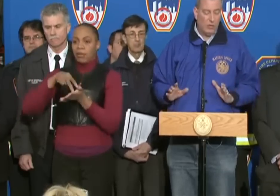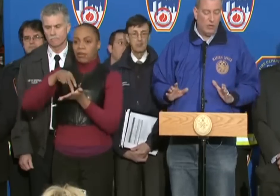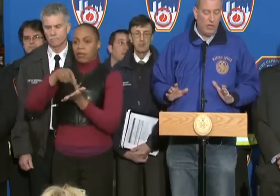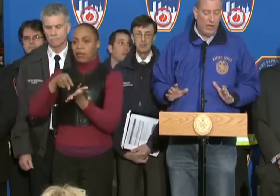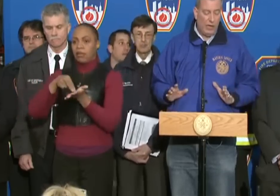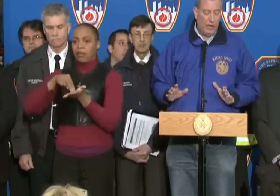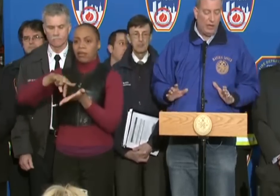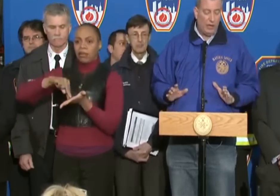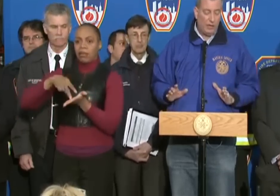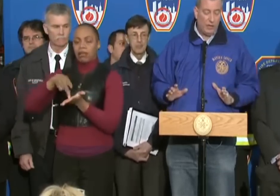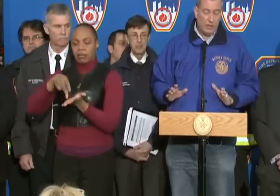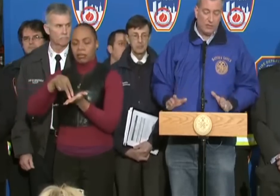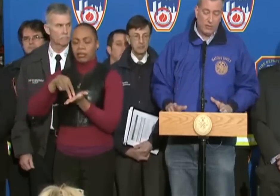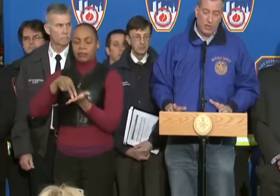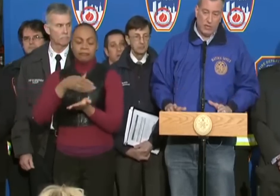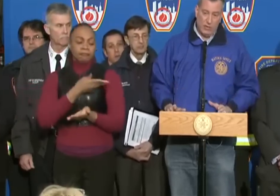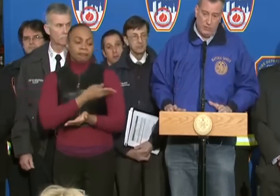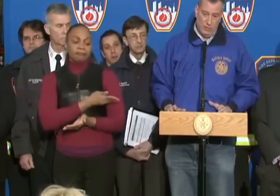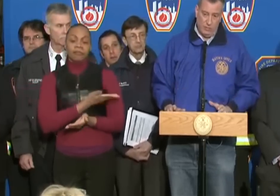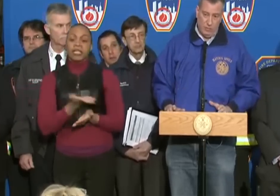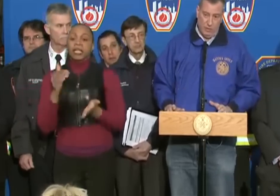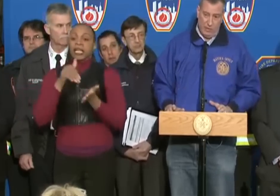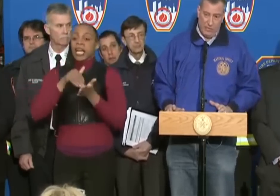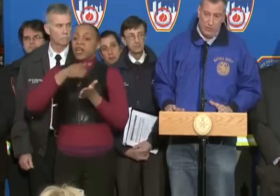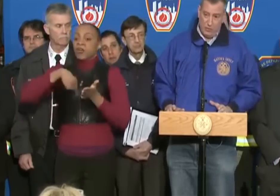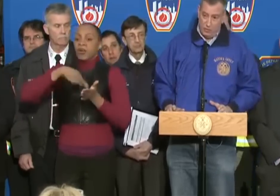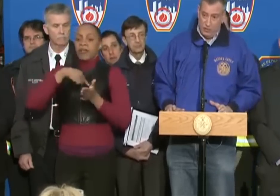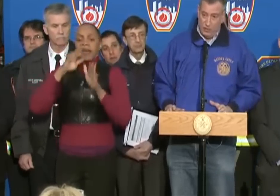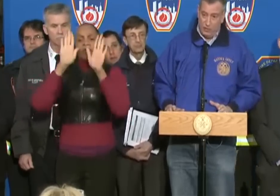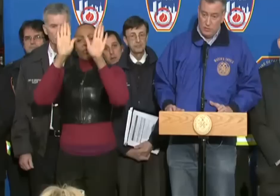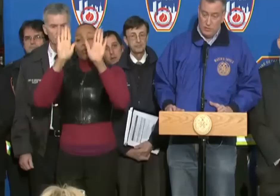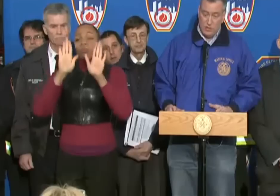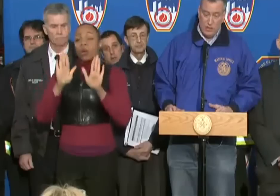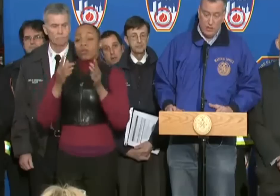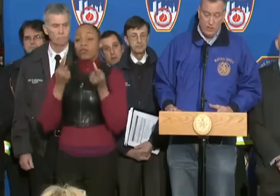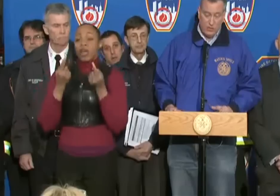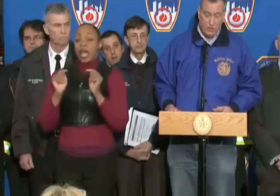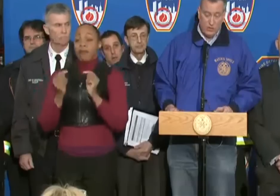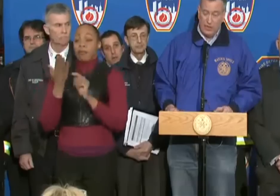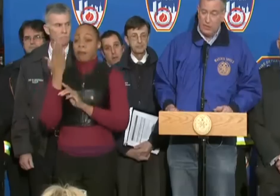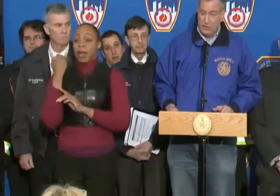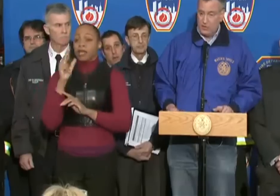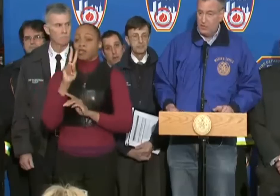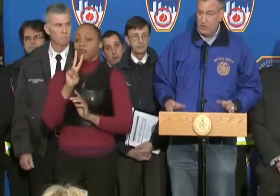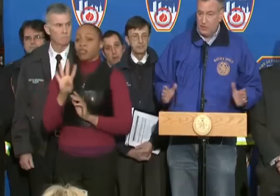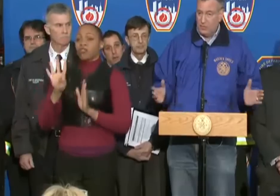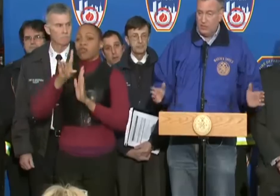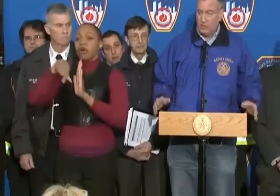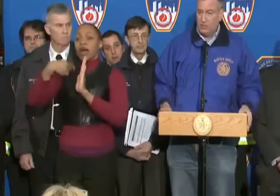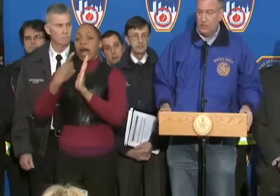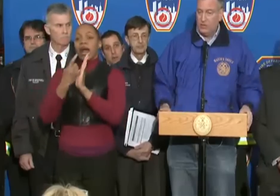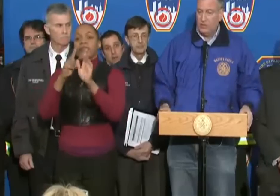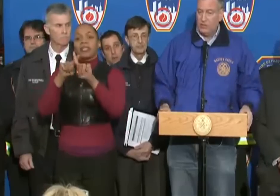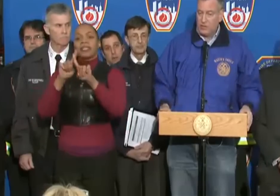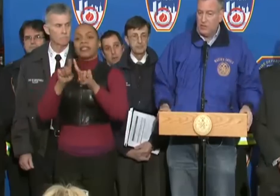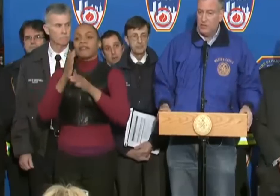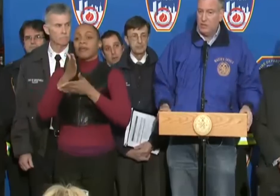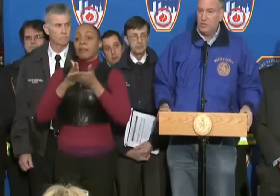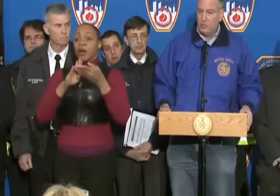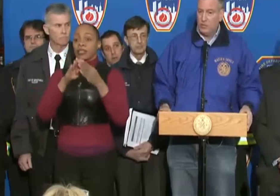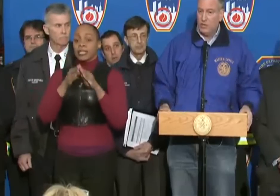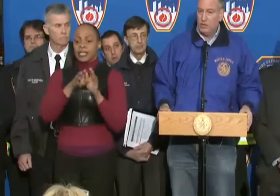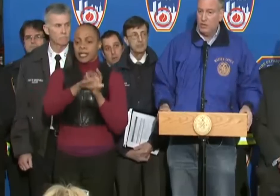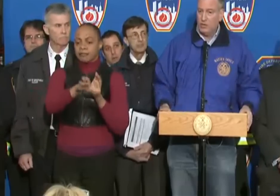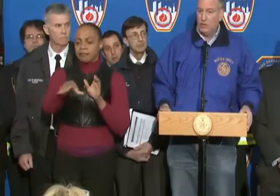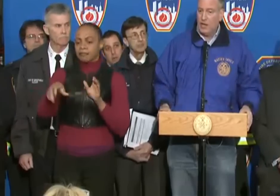again, we had, I think, an extraordinary effort in the last 24 hours, and if you go to a lot of parts of the city, and I've been talking to people all over the city